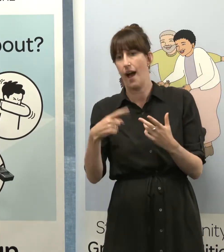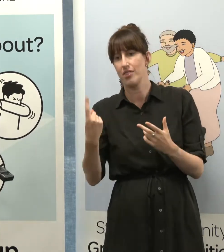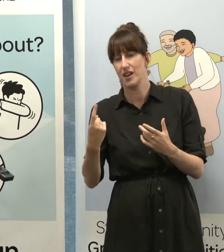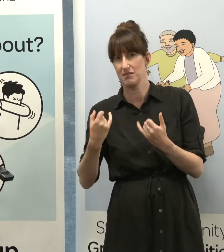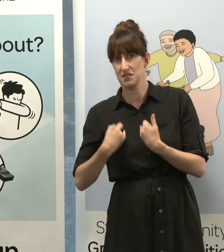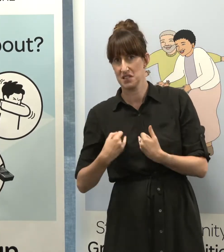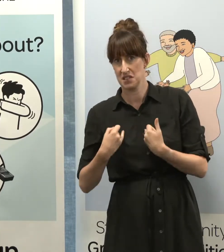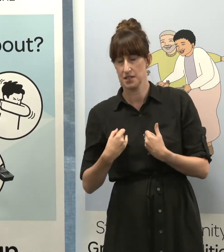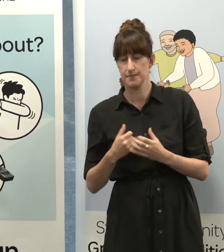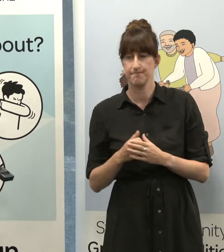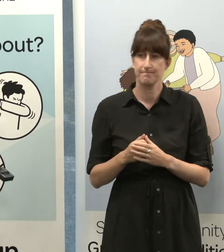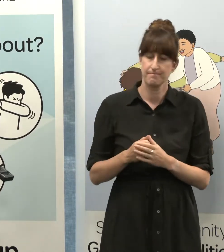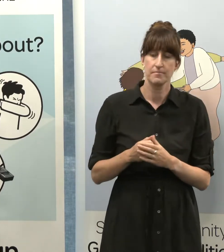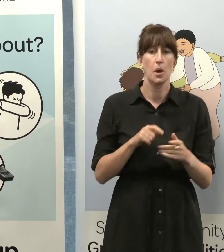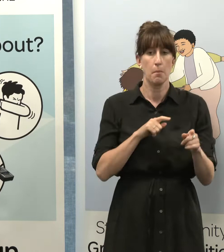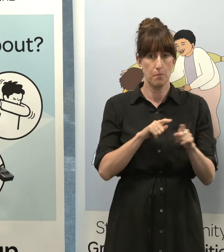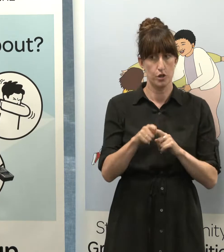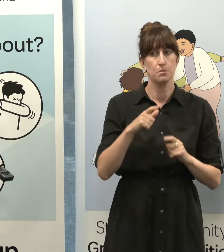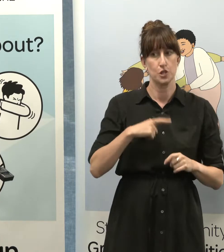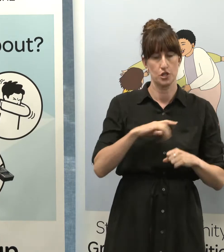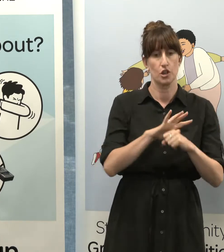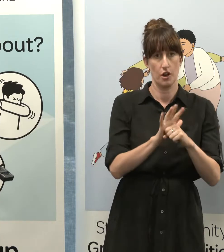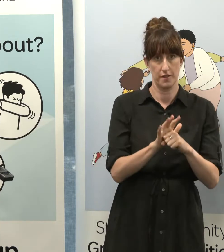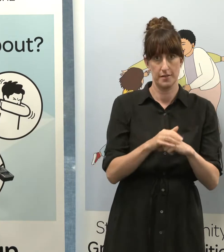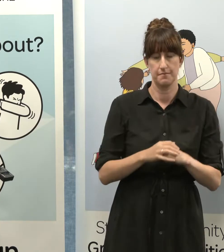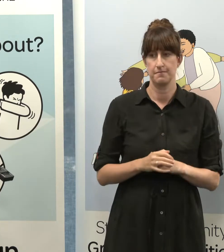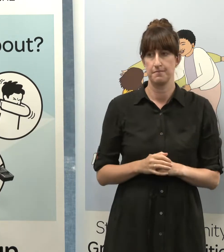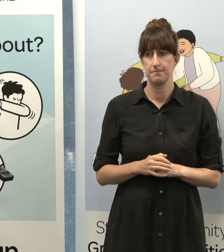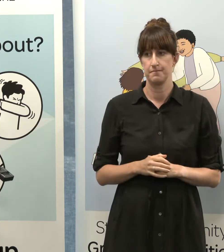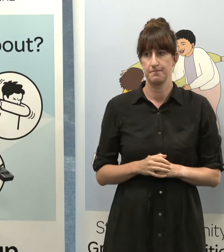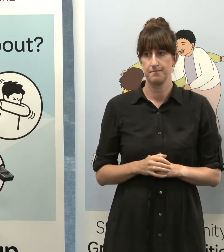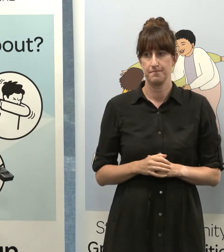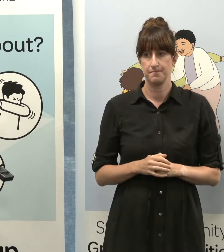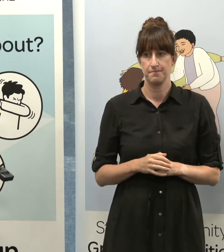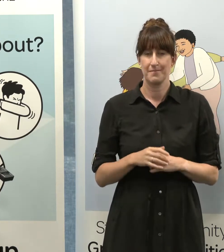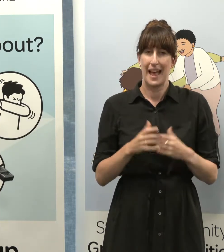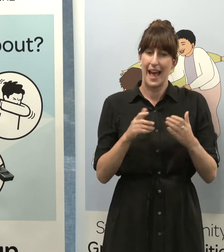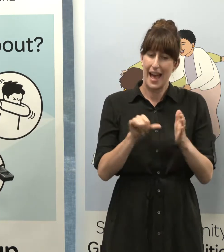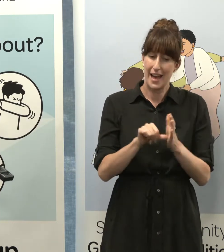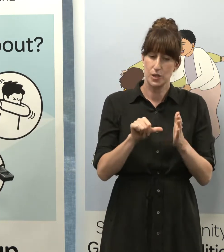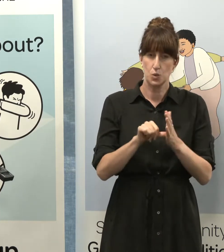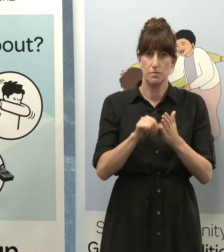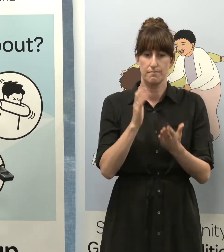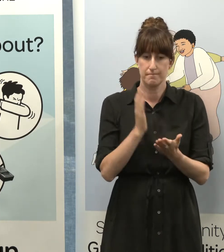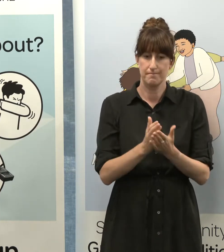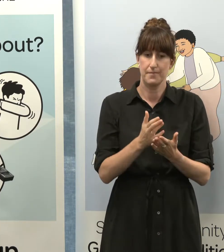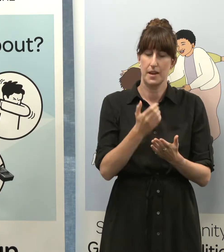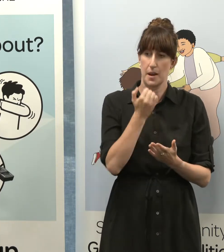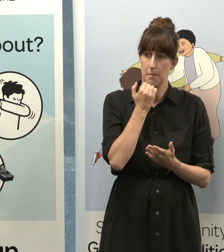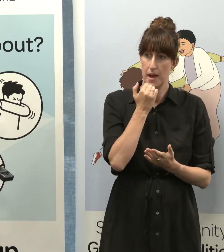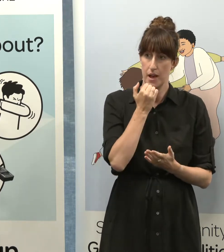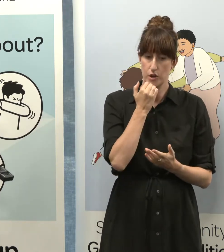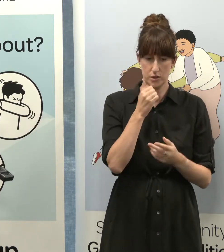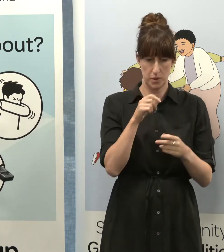figure on this in real time because the diagnosis, the final diagnosis for a person when they go into